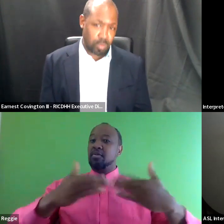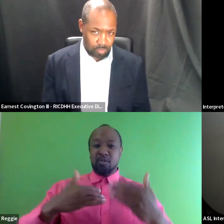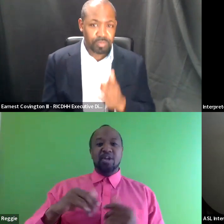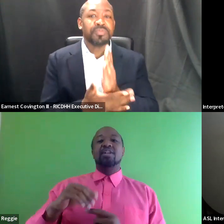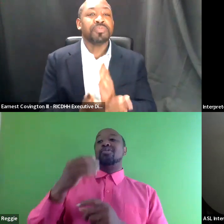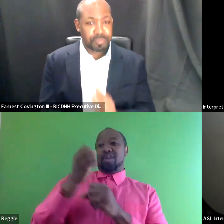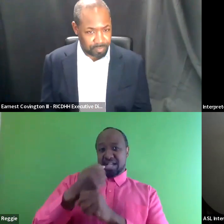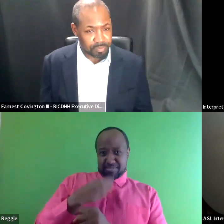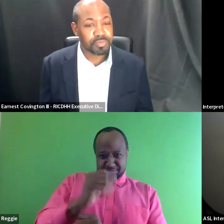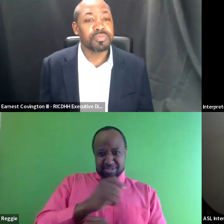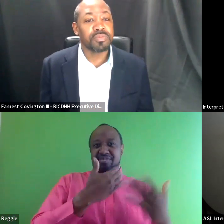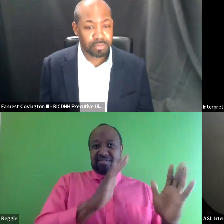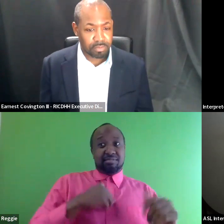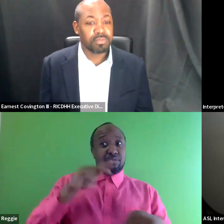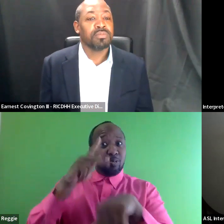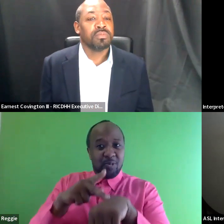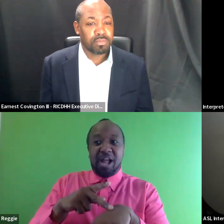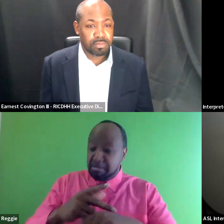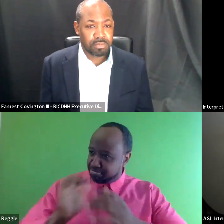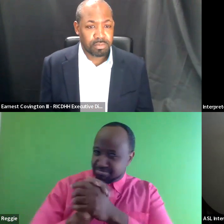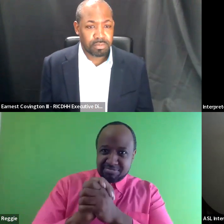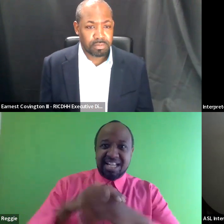Anyway, that's where I ended up.